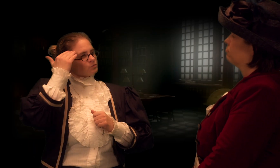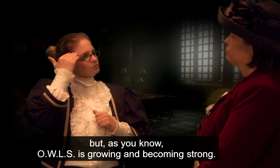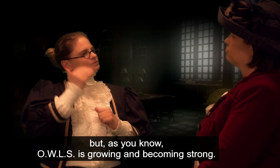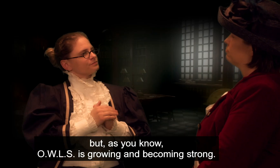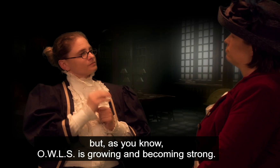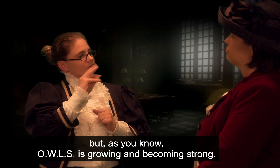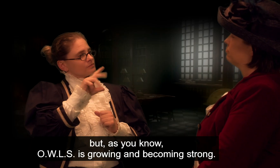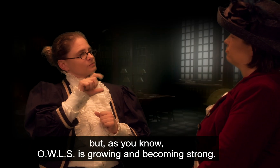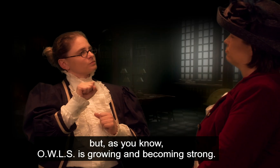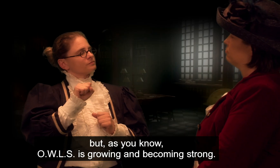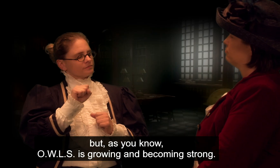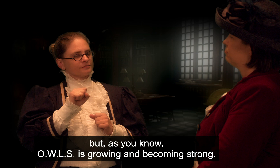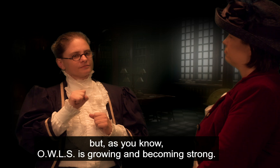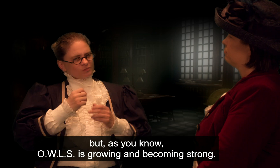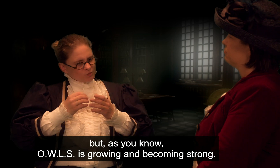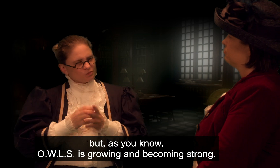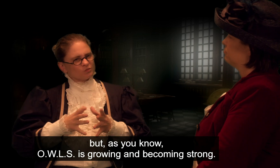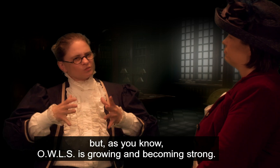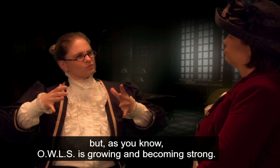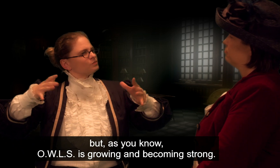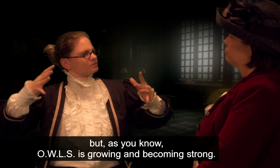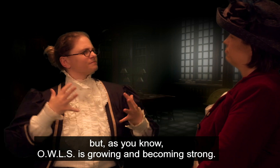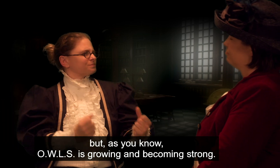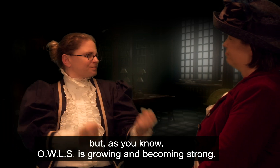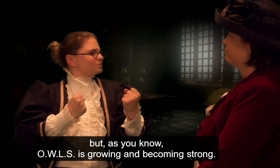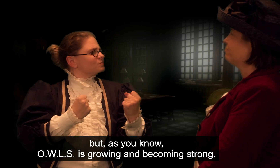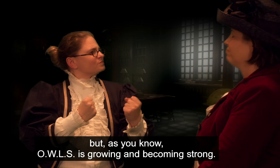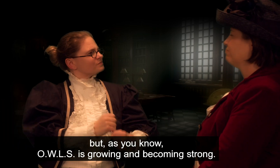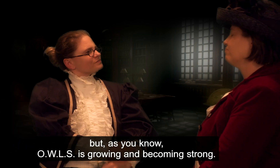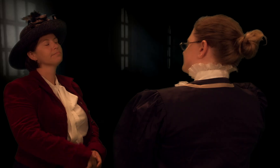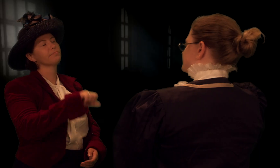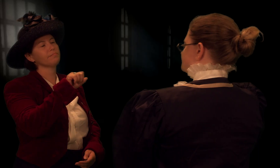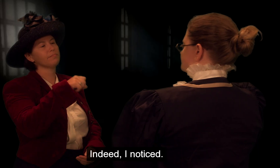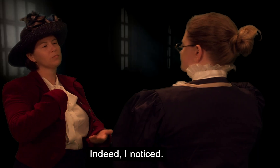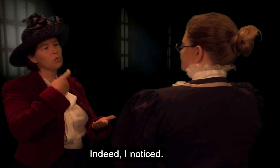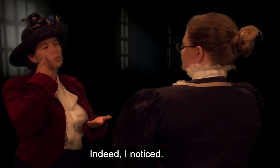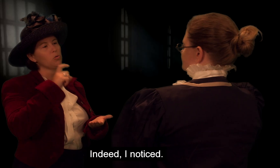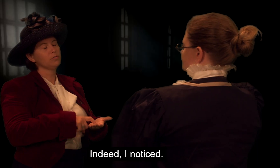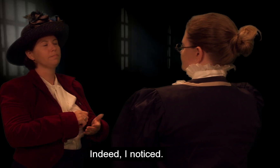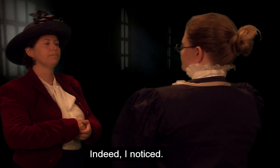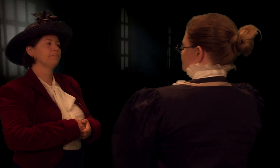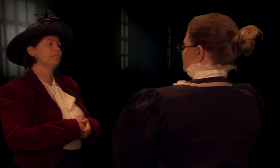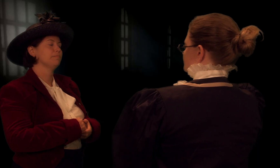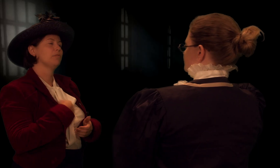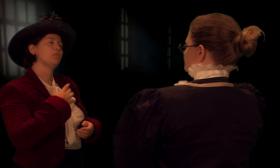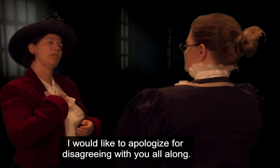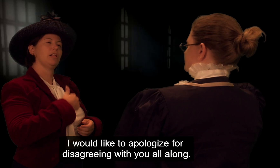But as you know, O.W.L.S is growing and becoming strong. Indeed, I noticed. I would